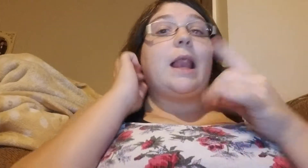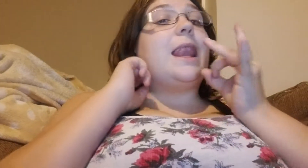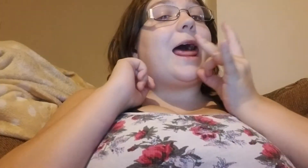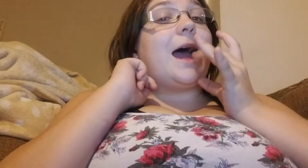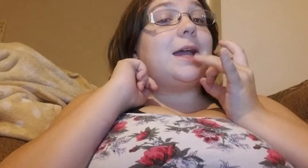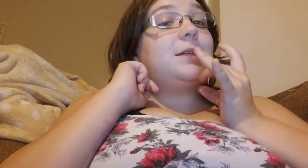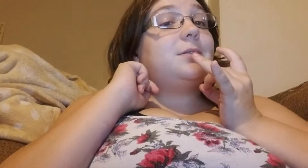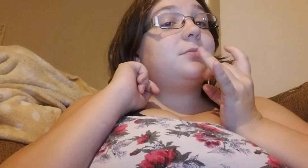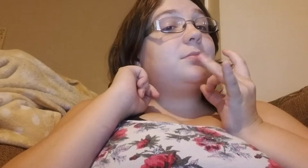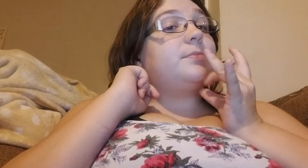Light.